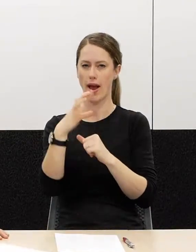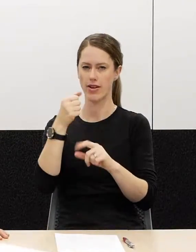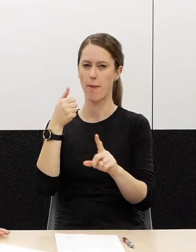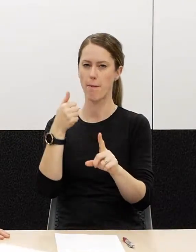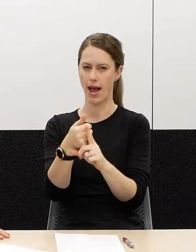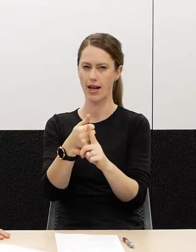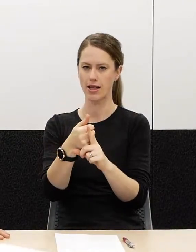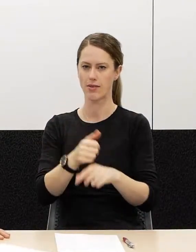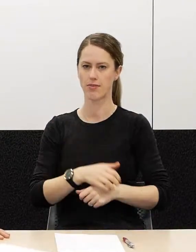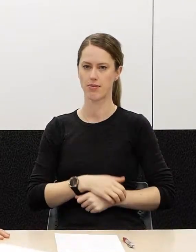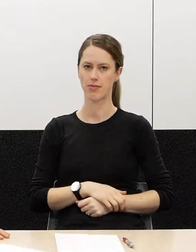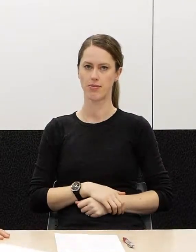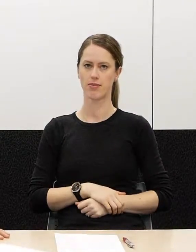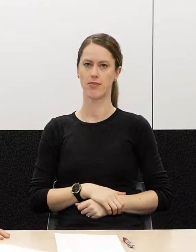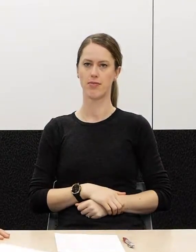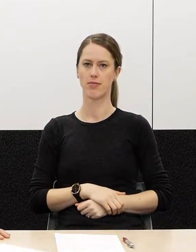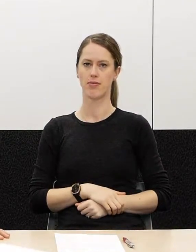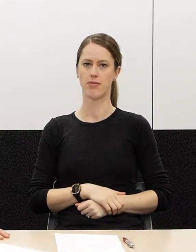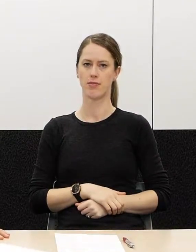impact.